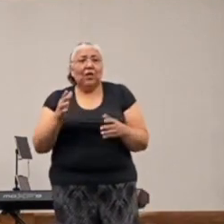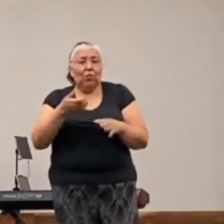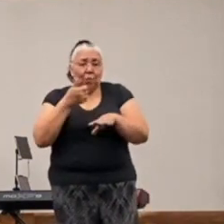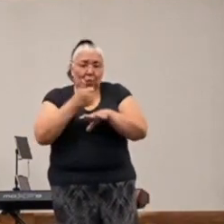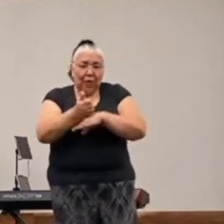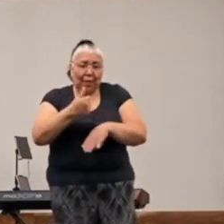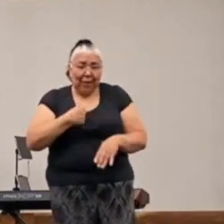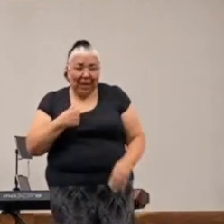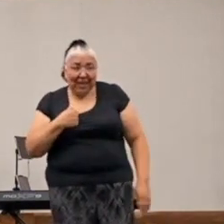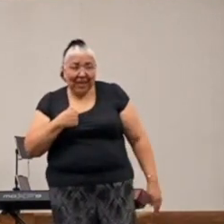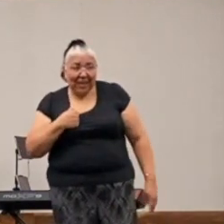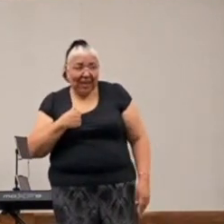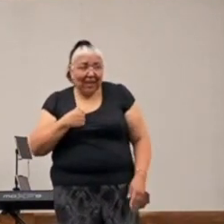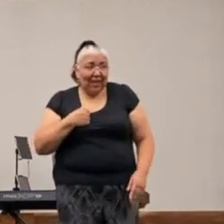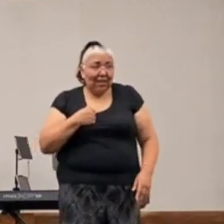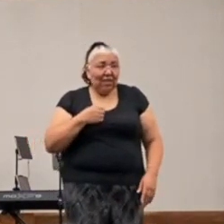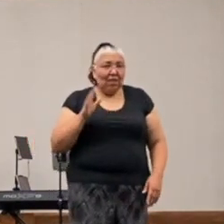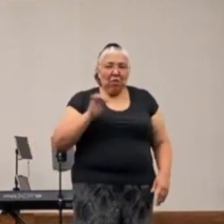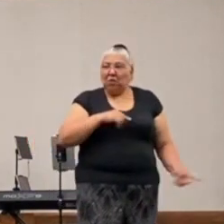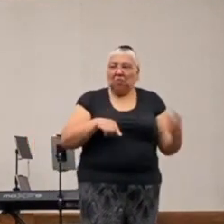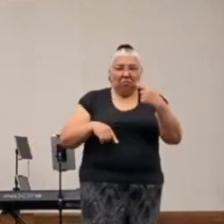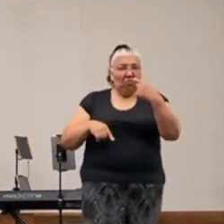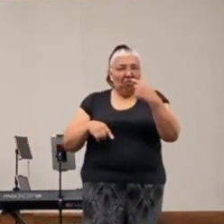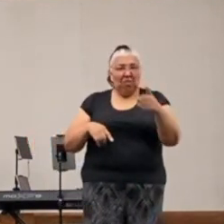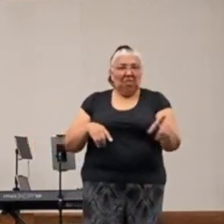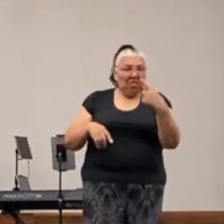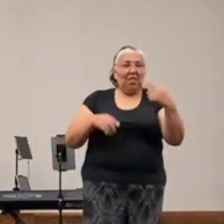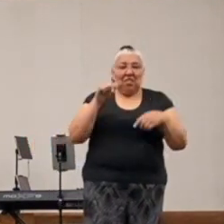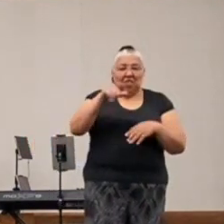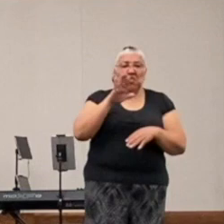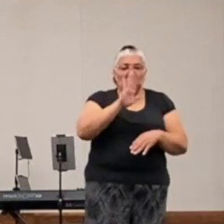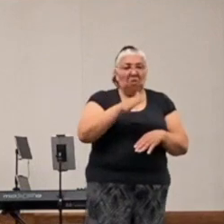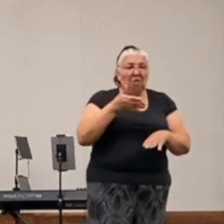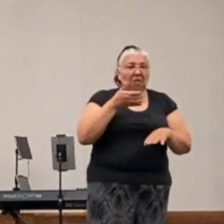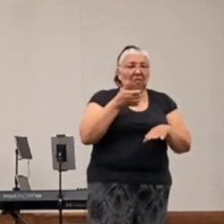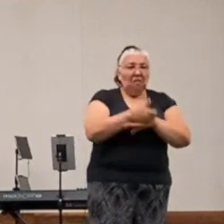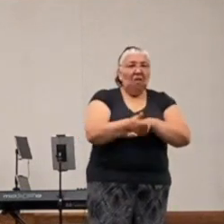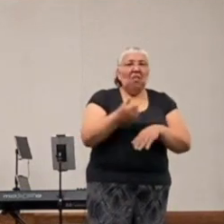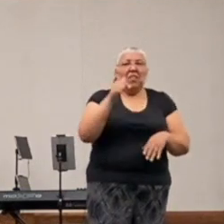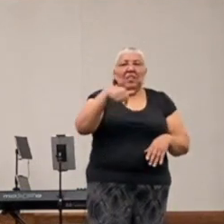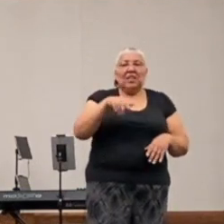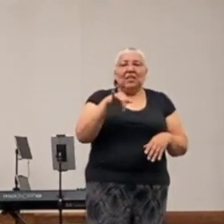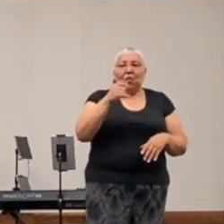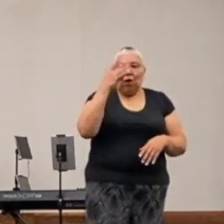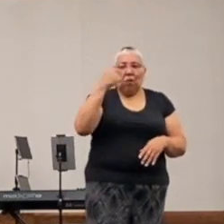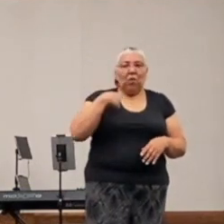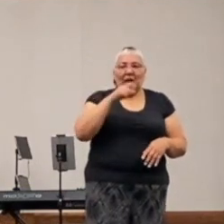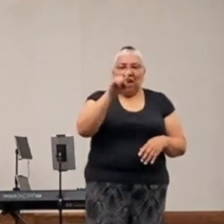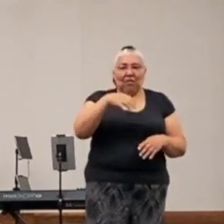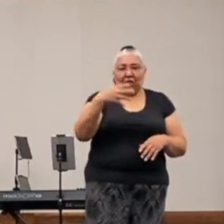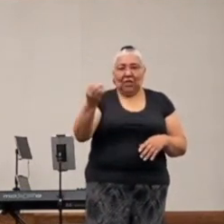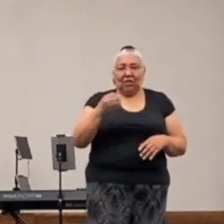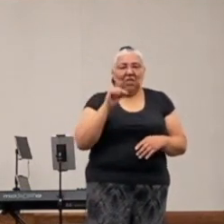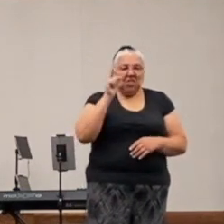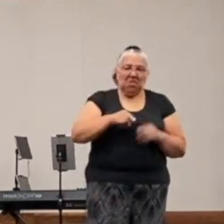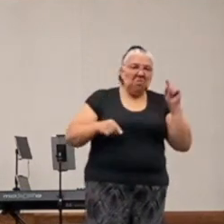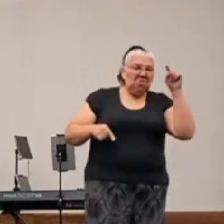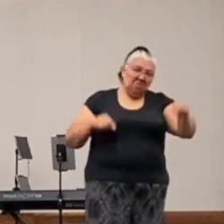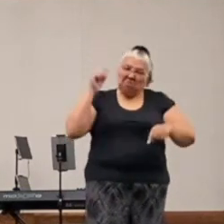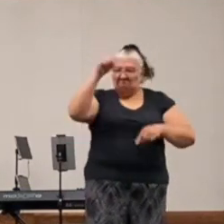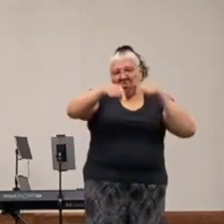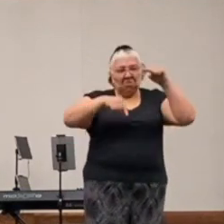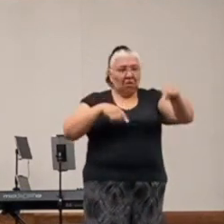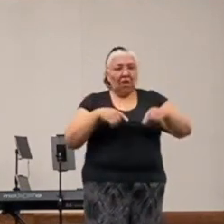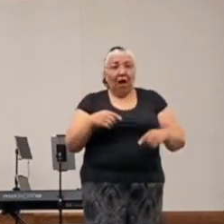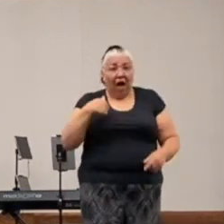me. And they would point the finger at me. This is your fault. This is the reason why we have to leave, right? It's you, it's you, it's you.